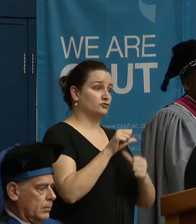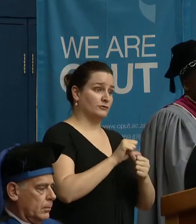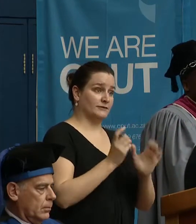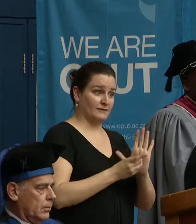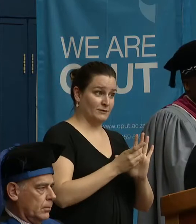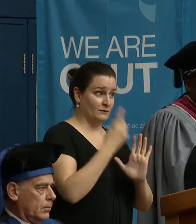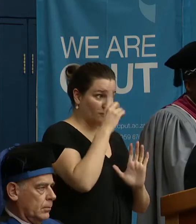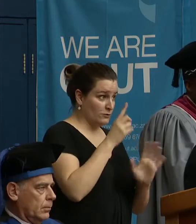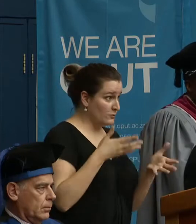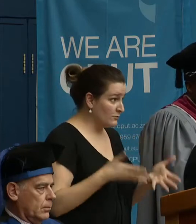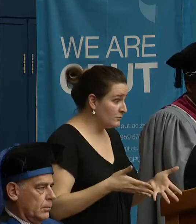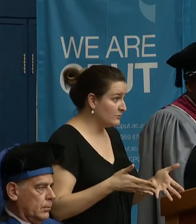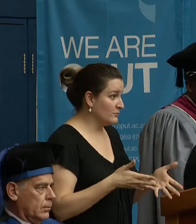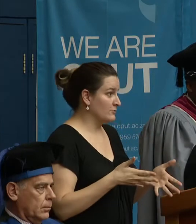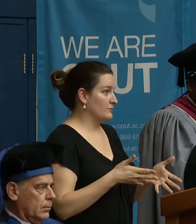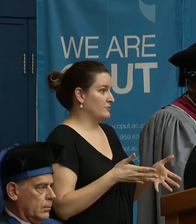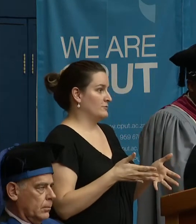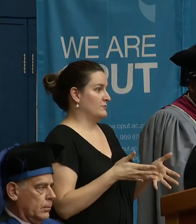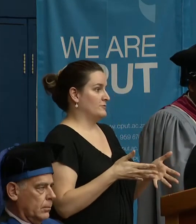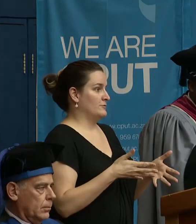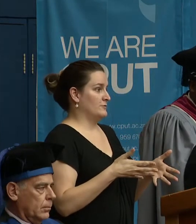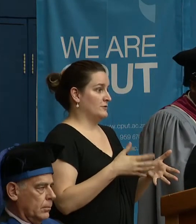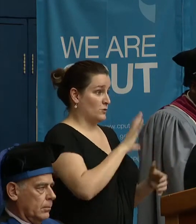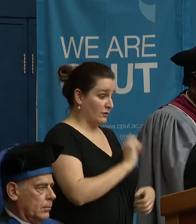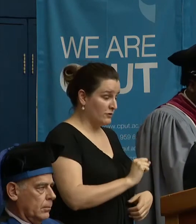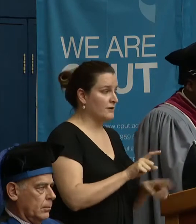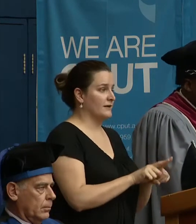region and nationally.